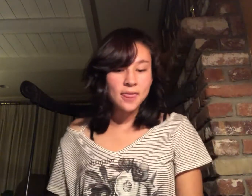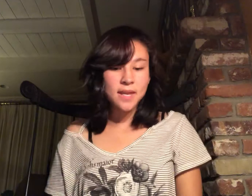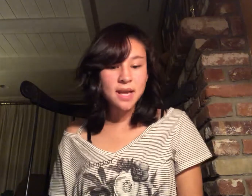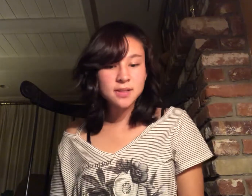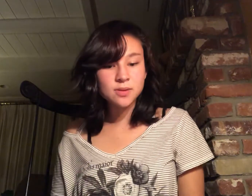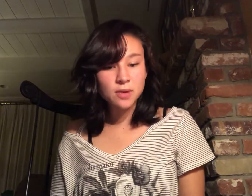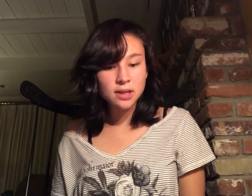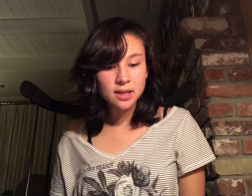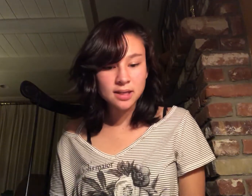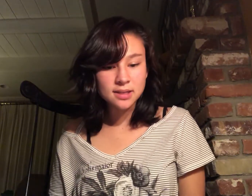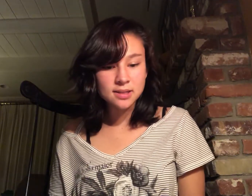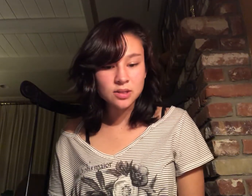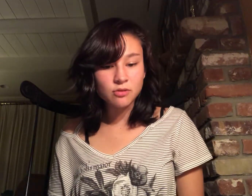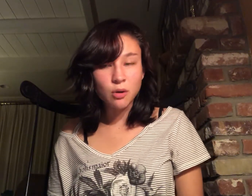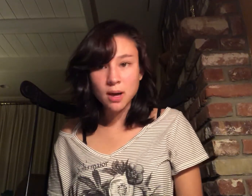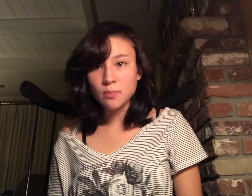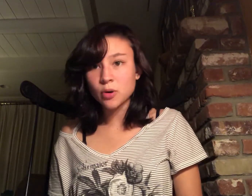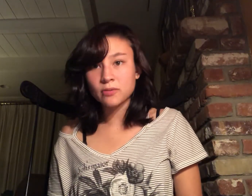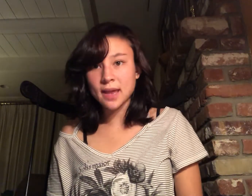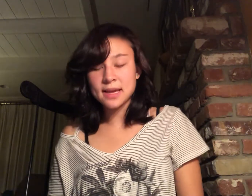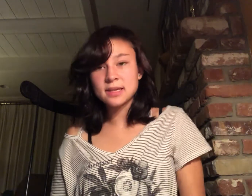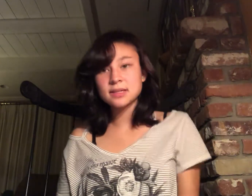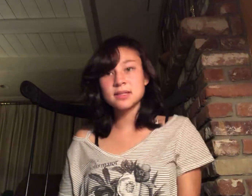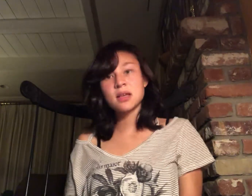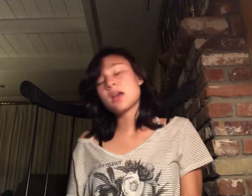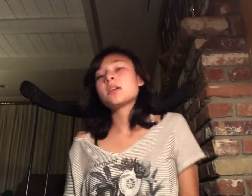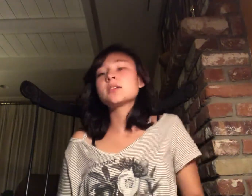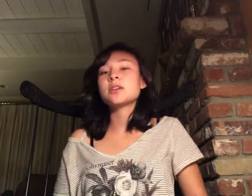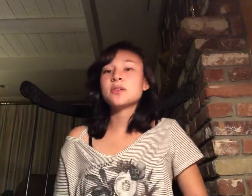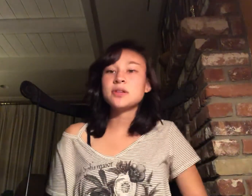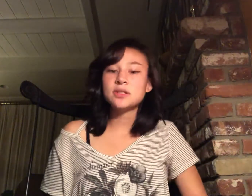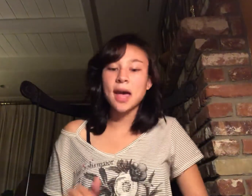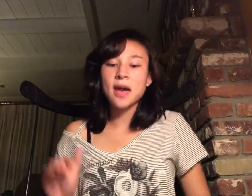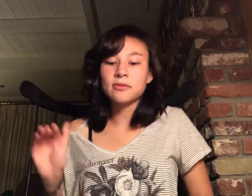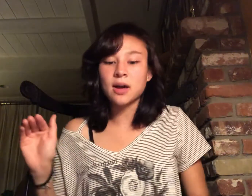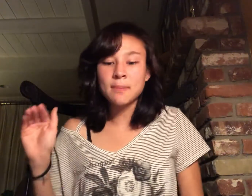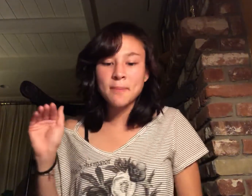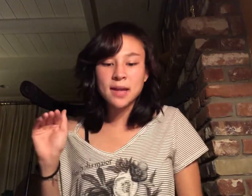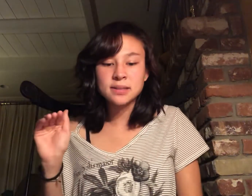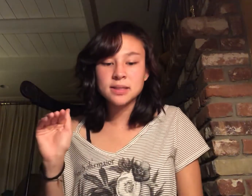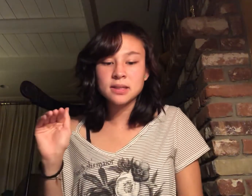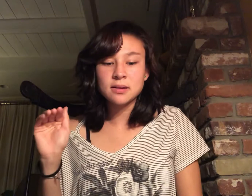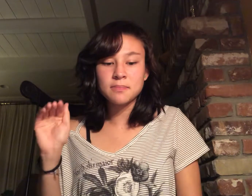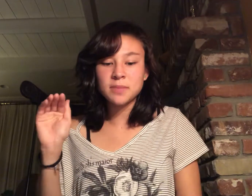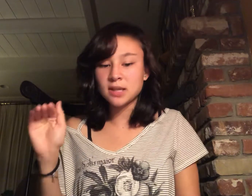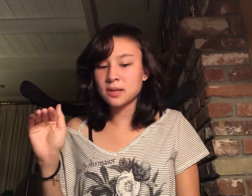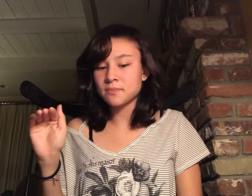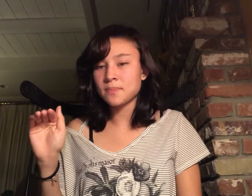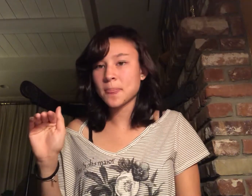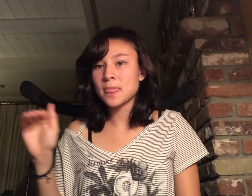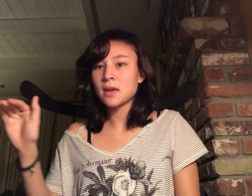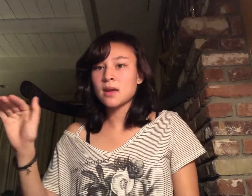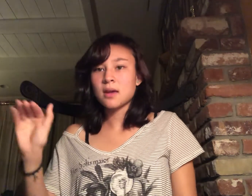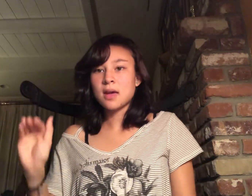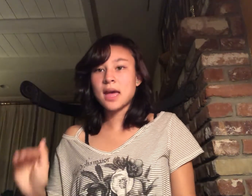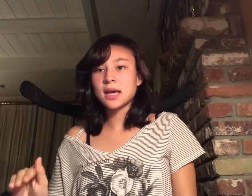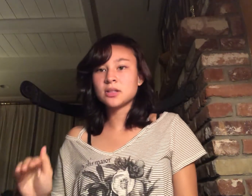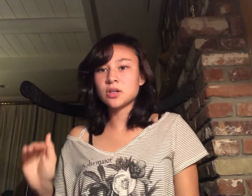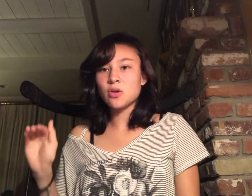The next one is grow up or raise. So you're going to have a bent B, and you're going